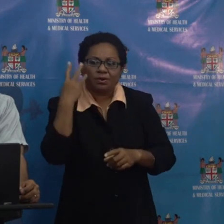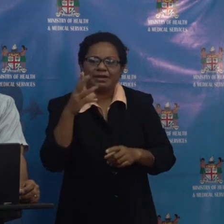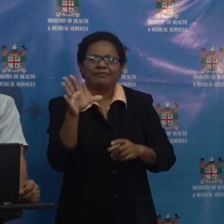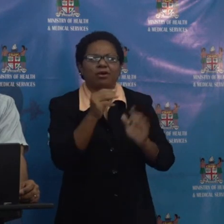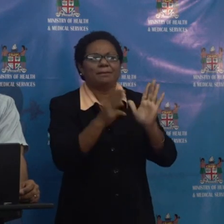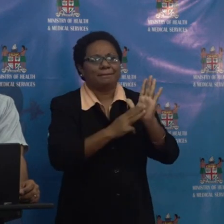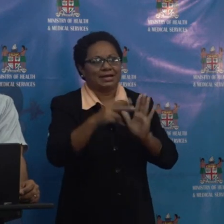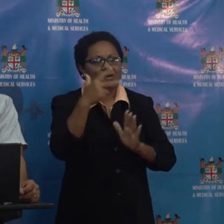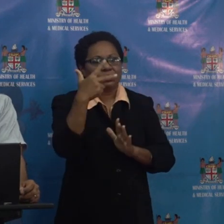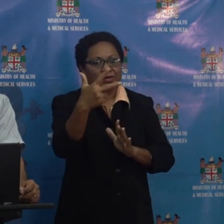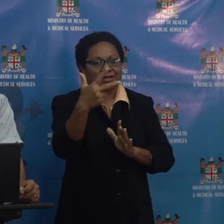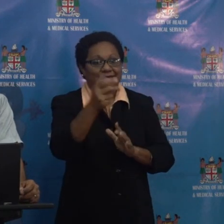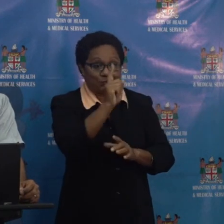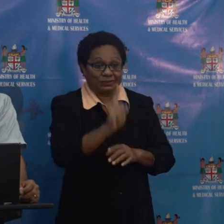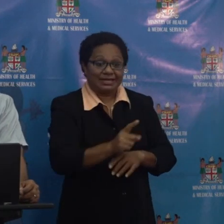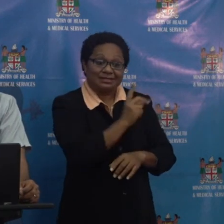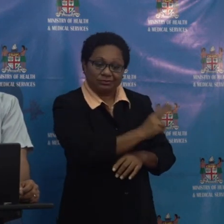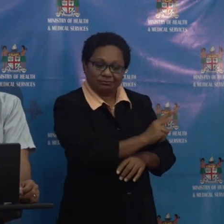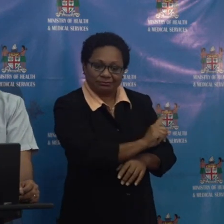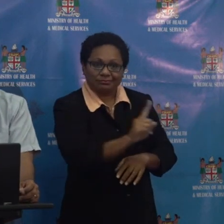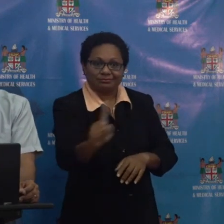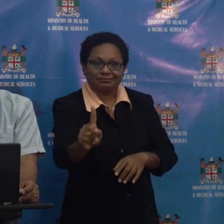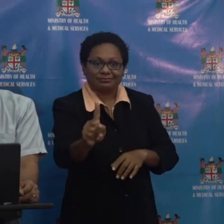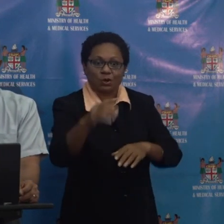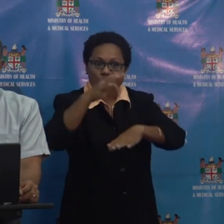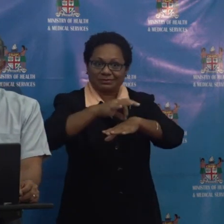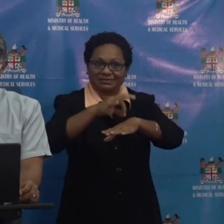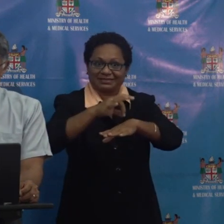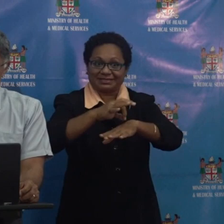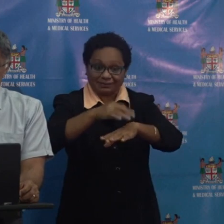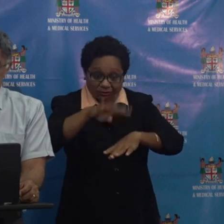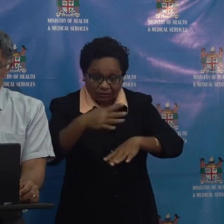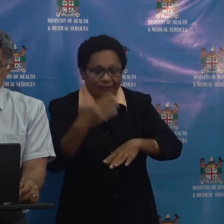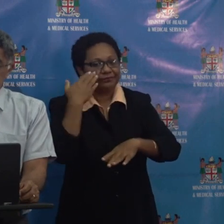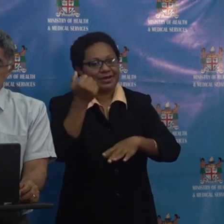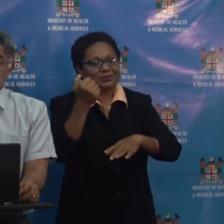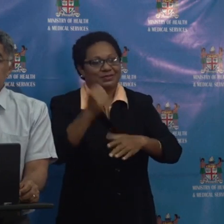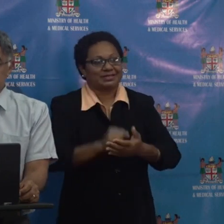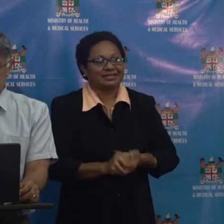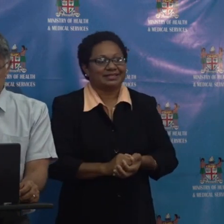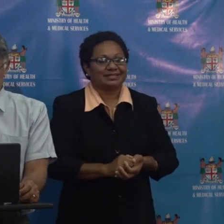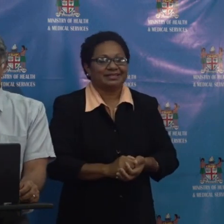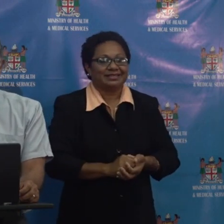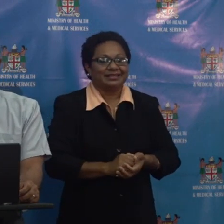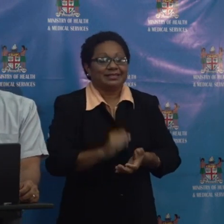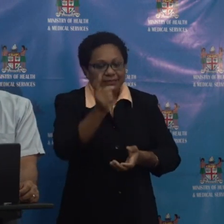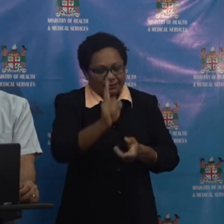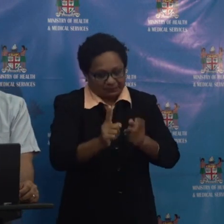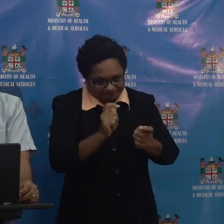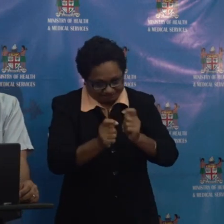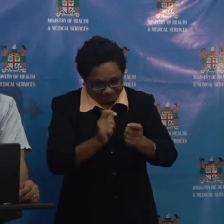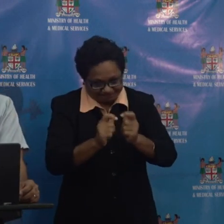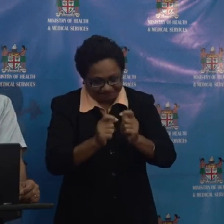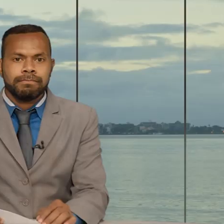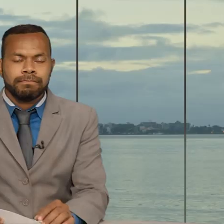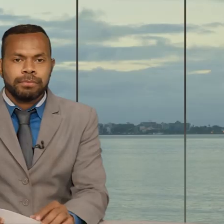to Makoi Health Center today with COVID symptoms. She was tested today and turned